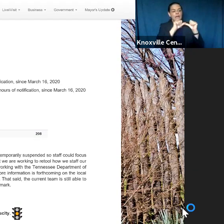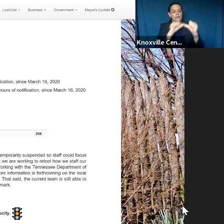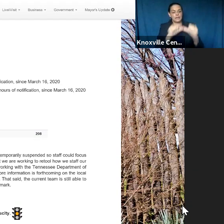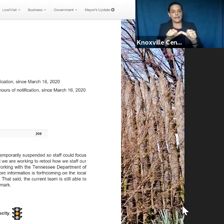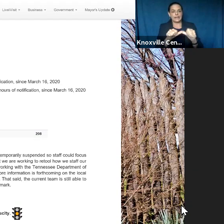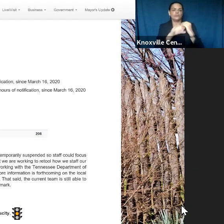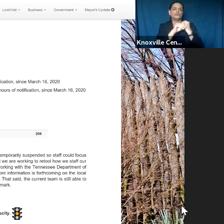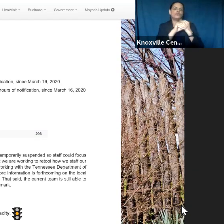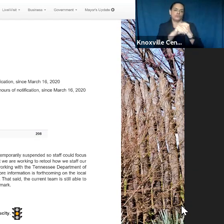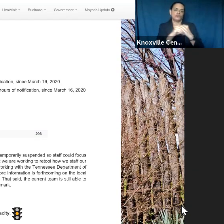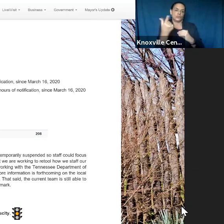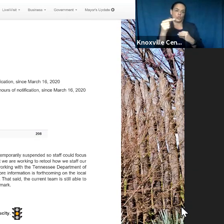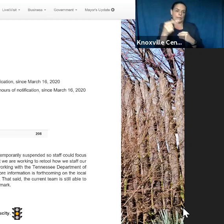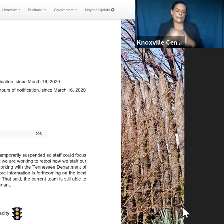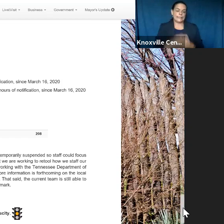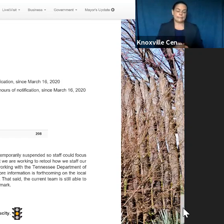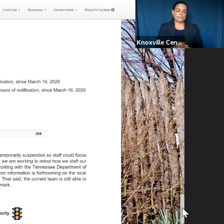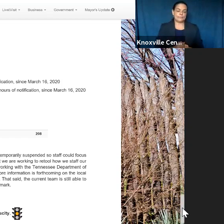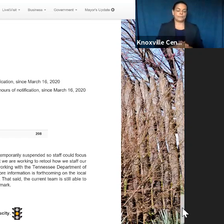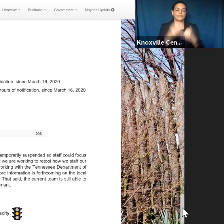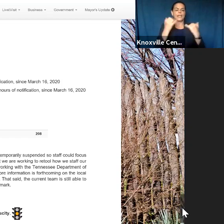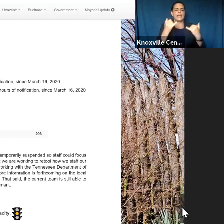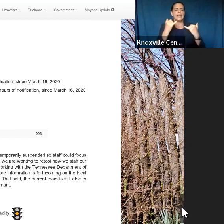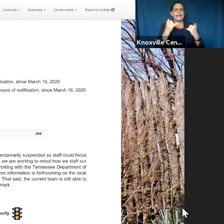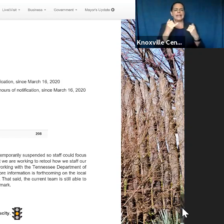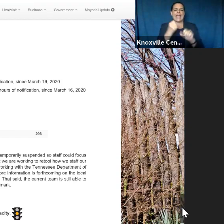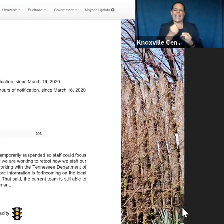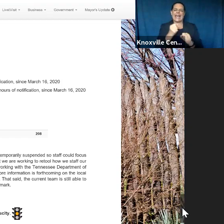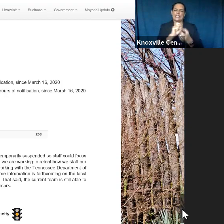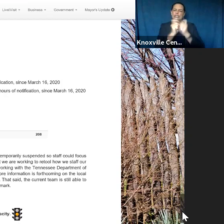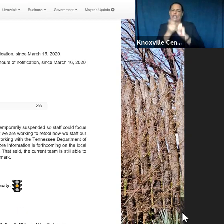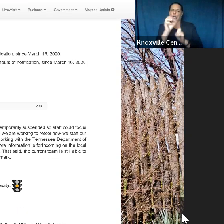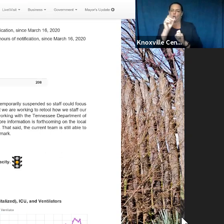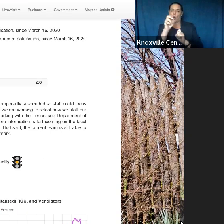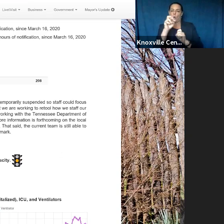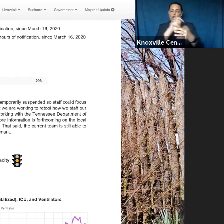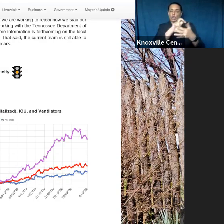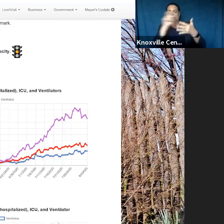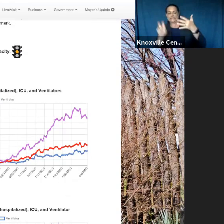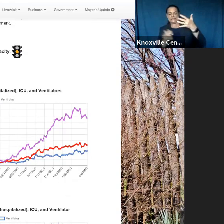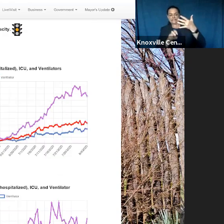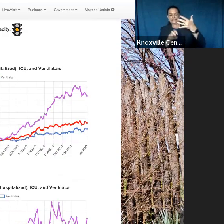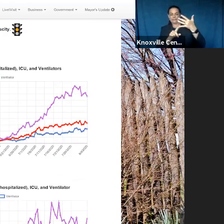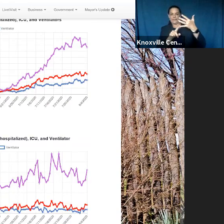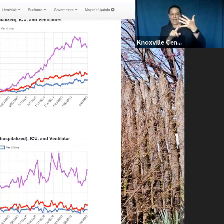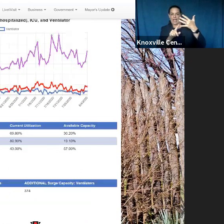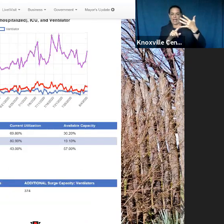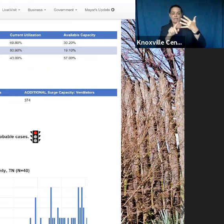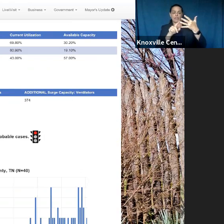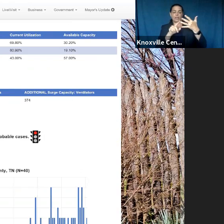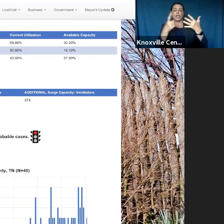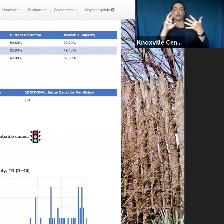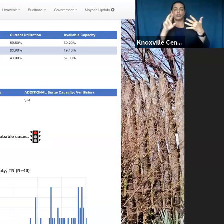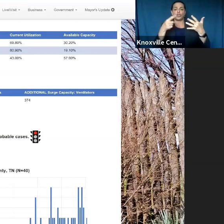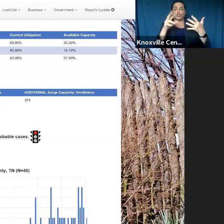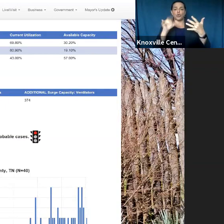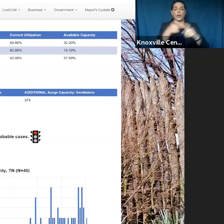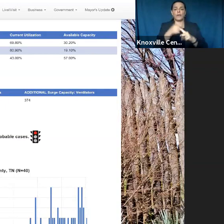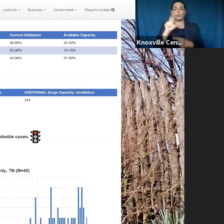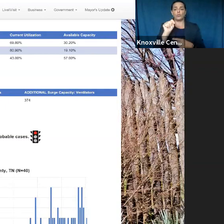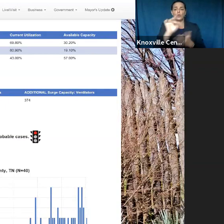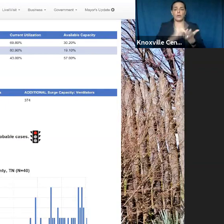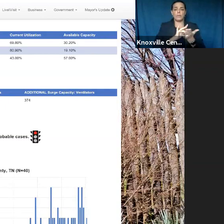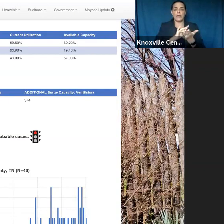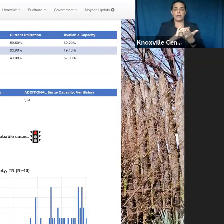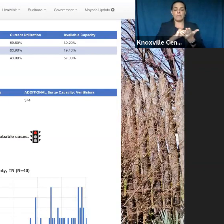as green. We will now go a little bit out of order and skip to the fifth benchmark, as Dr. Gray from UT Medical Center is here